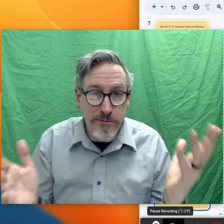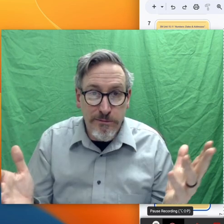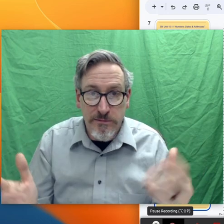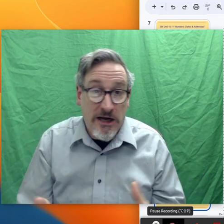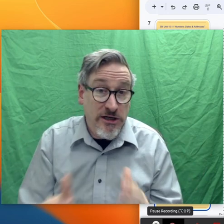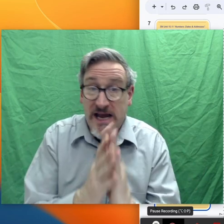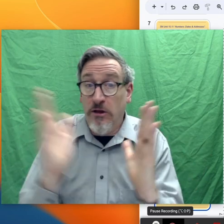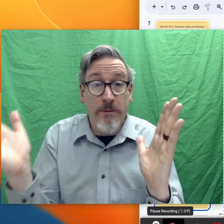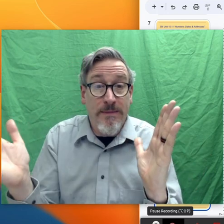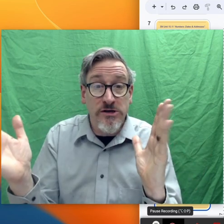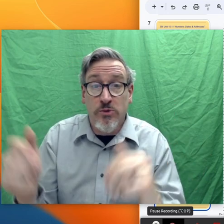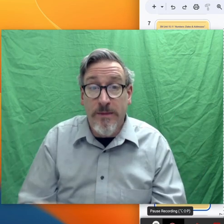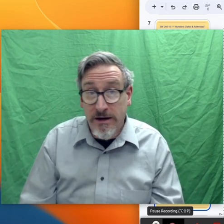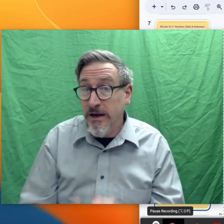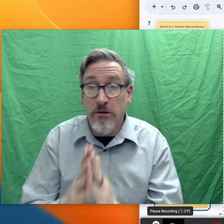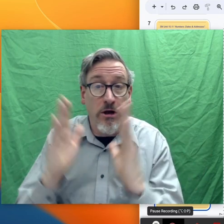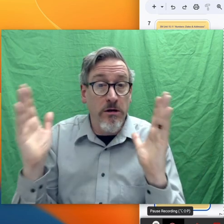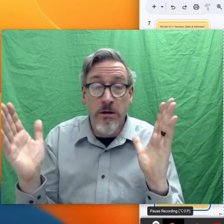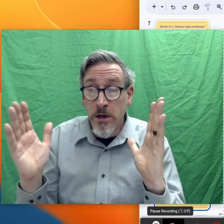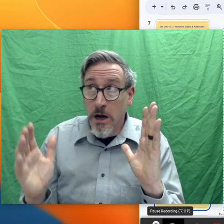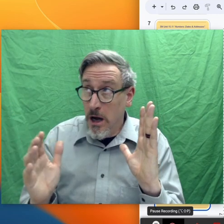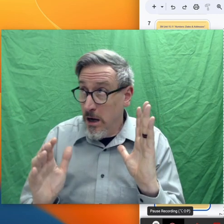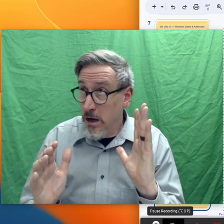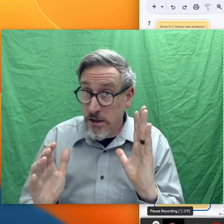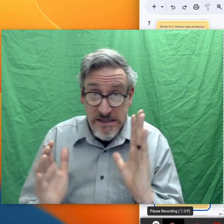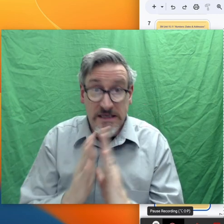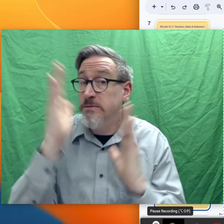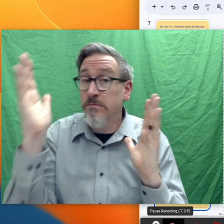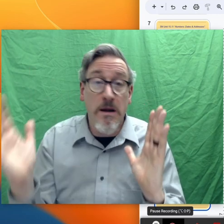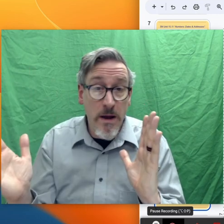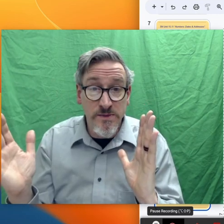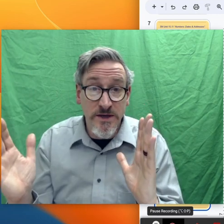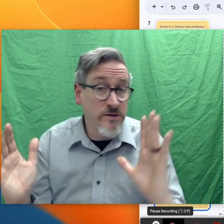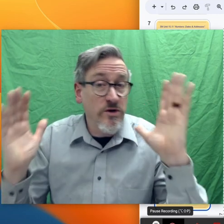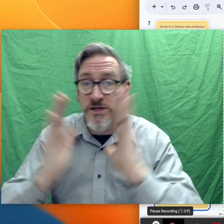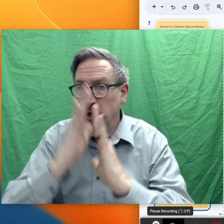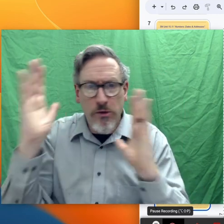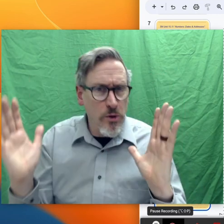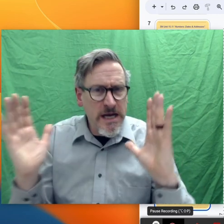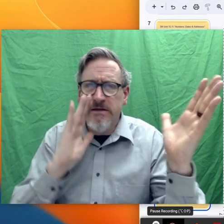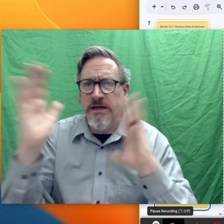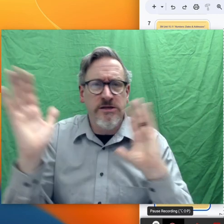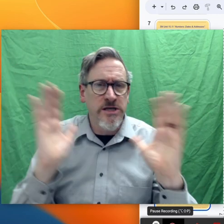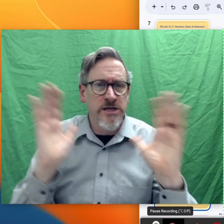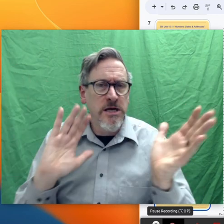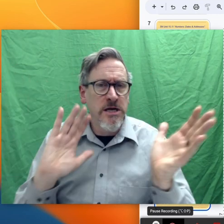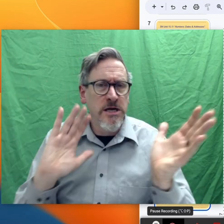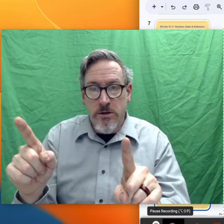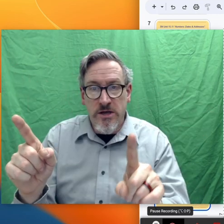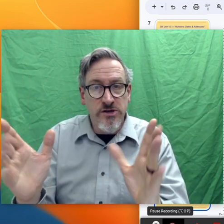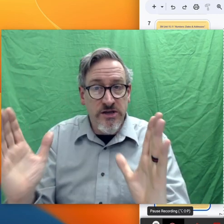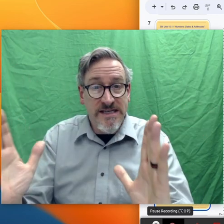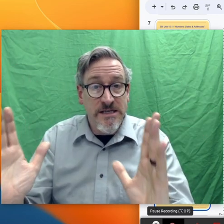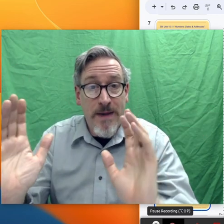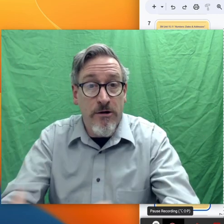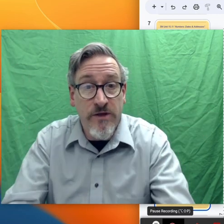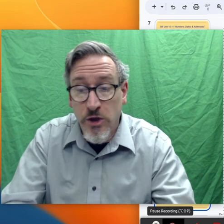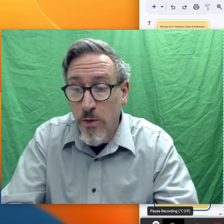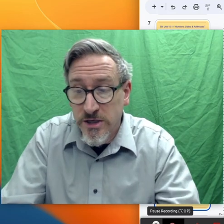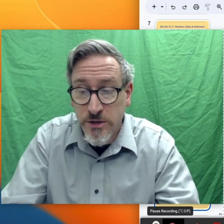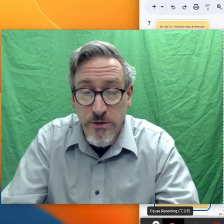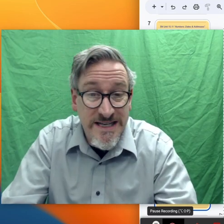were, I could say how long my parents were married, how long since my mom's been divorced, those kind of things. This is the